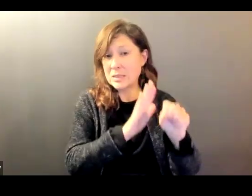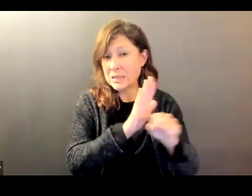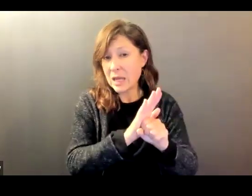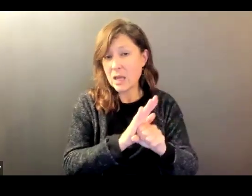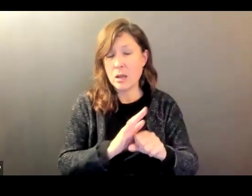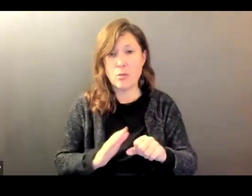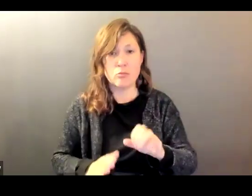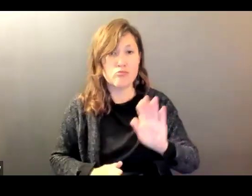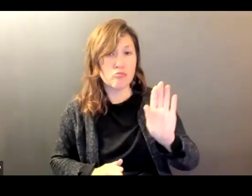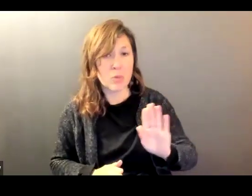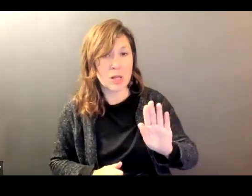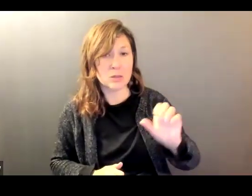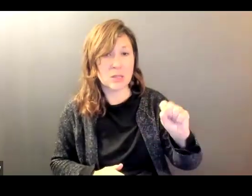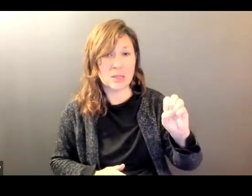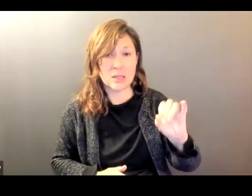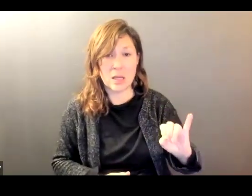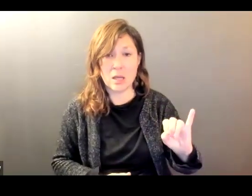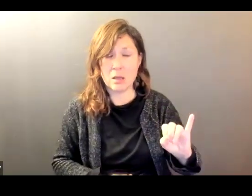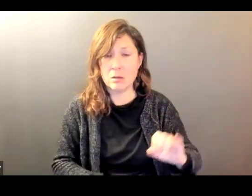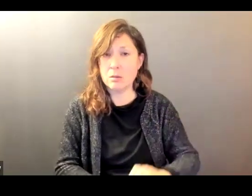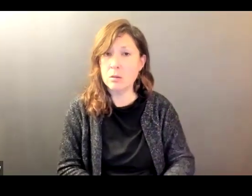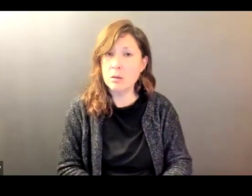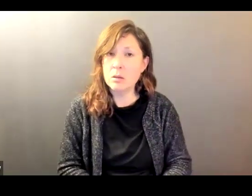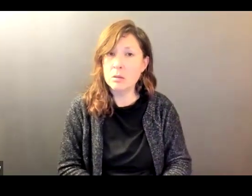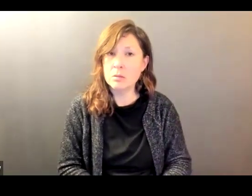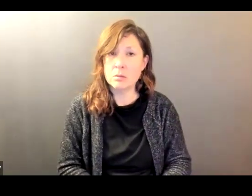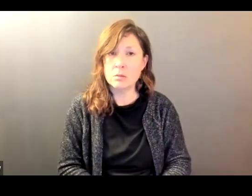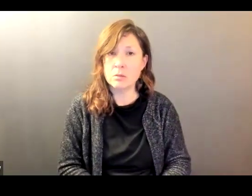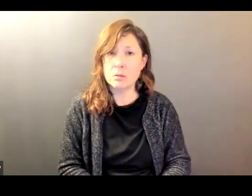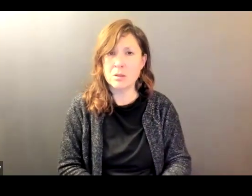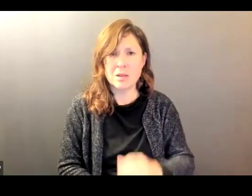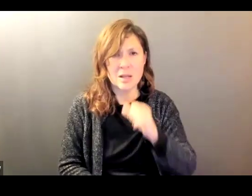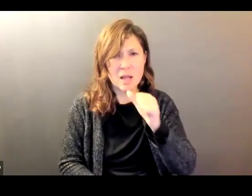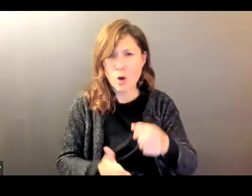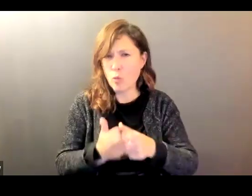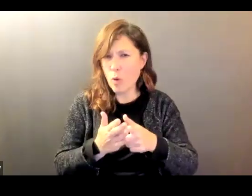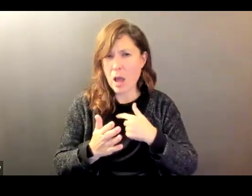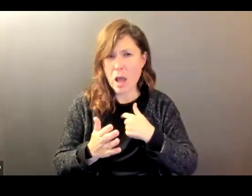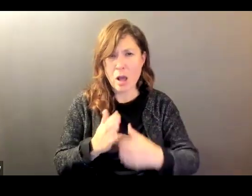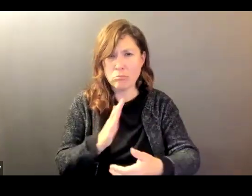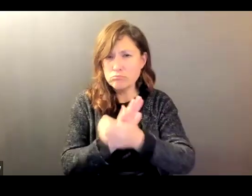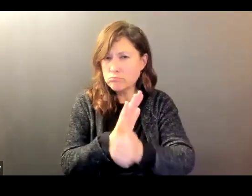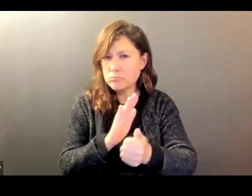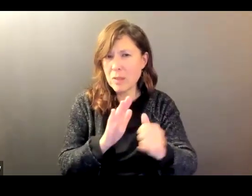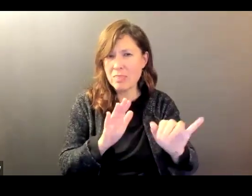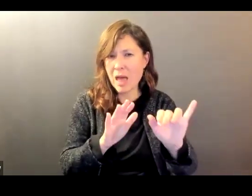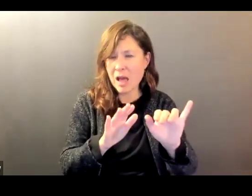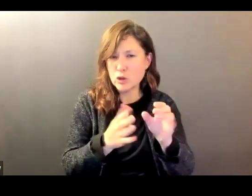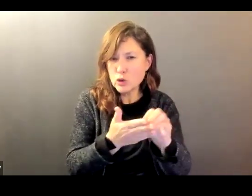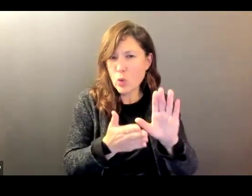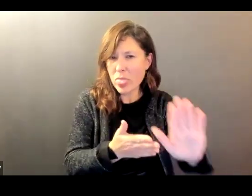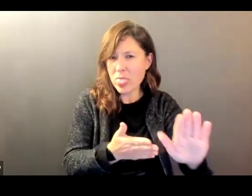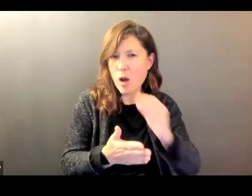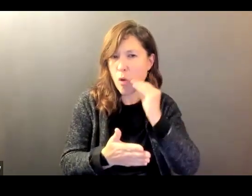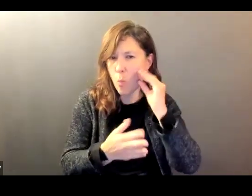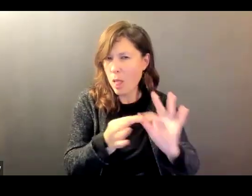SEI, does not require language proficiency in the in the other students, in